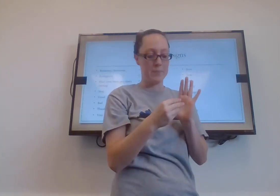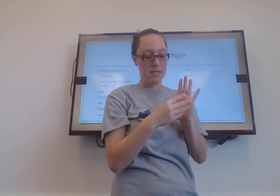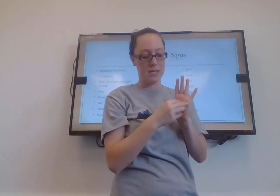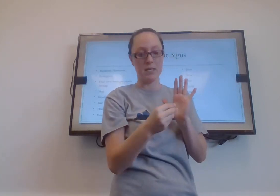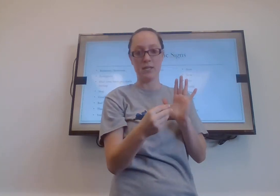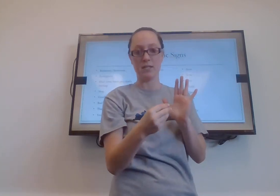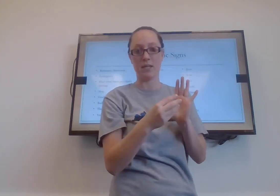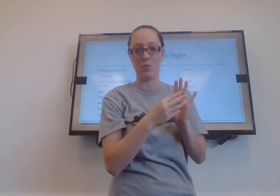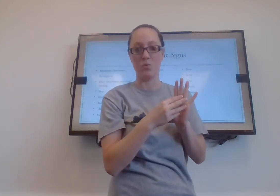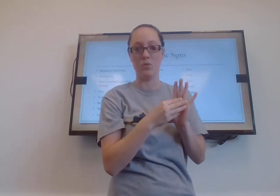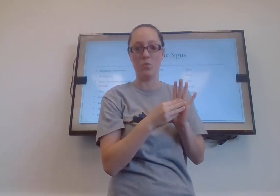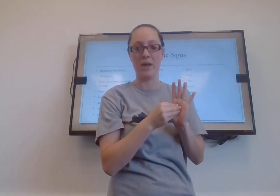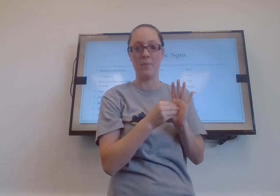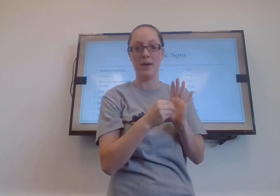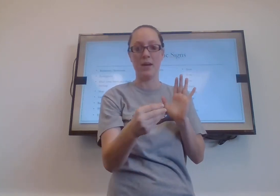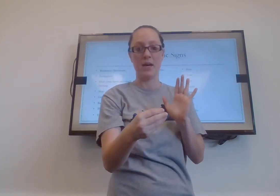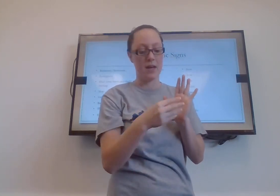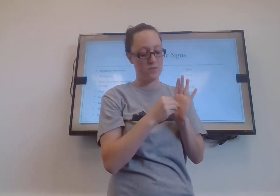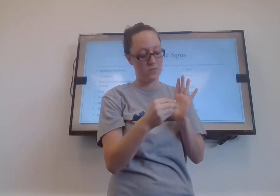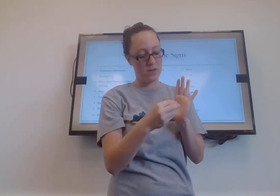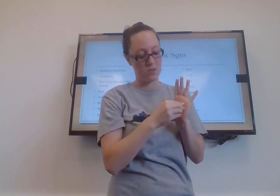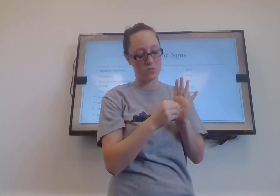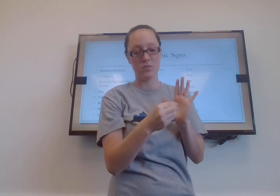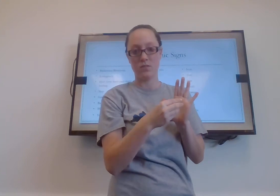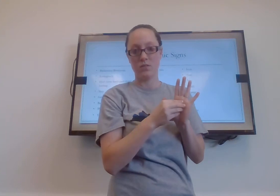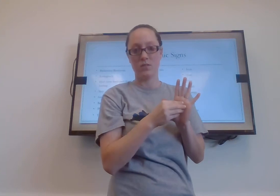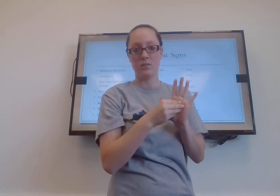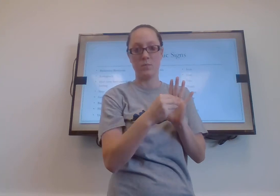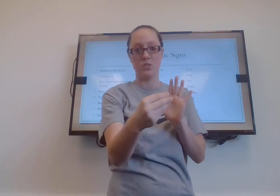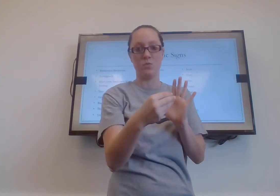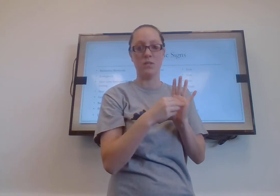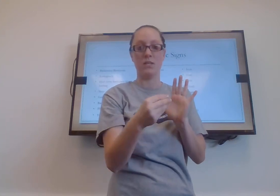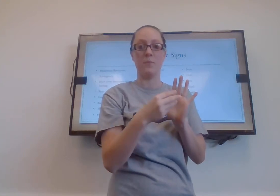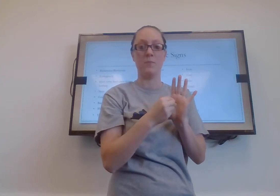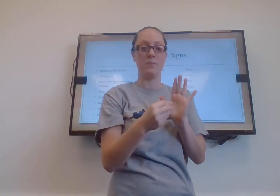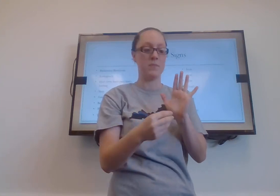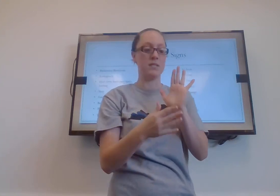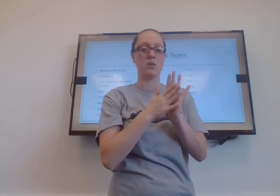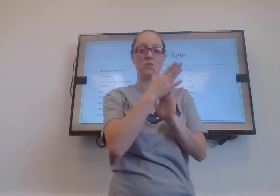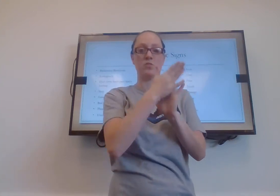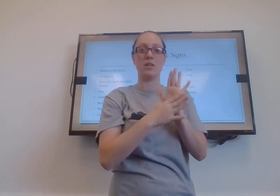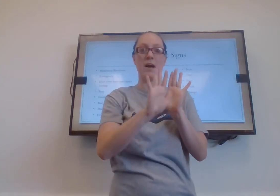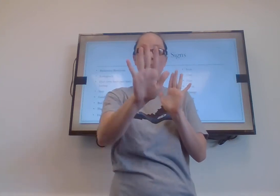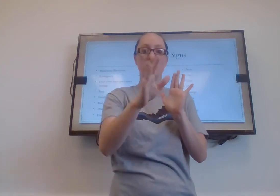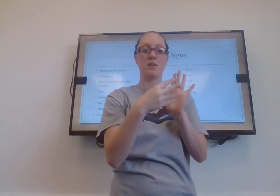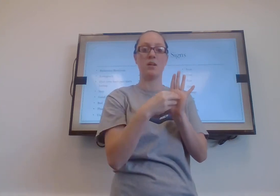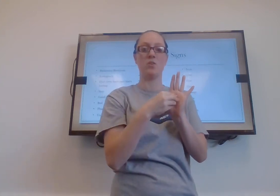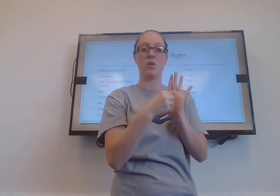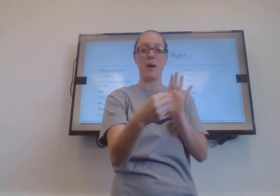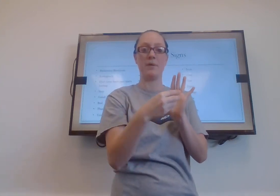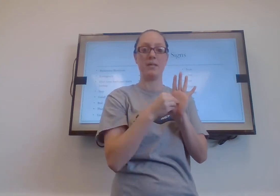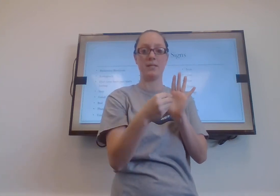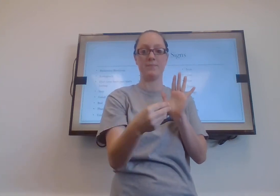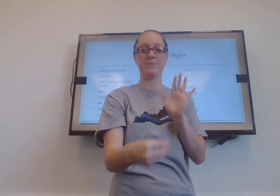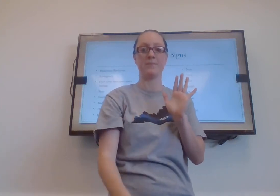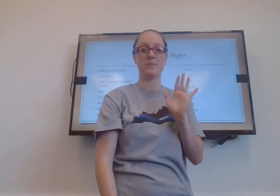copy, like pulling the web out of your fingers. But you want them, this goes straight out, and you copy. Do